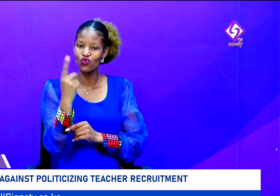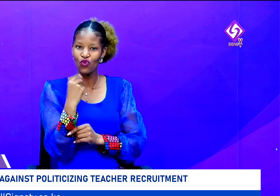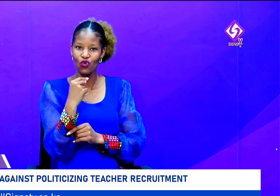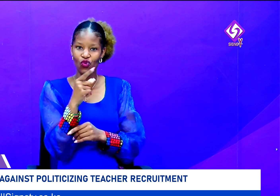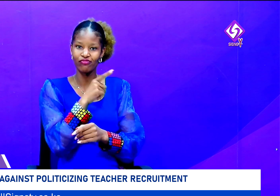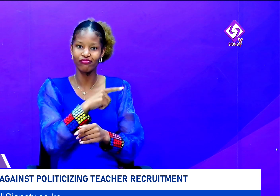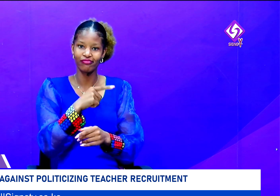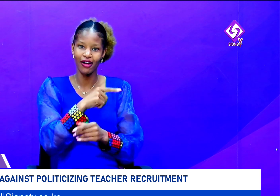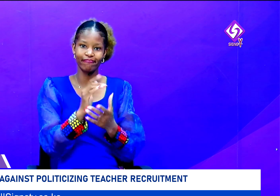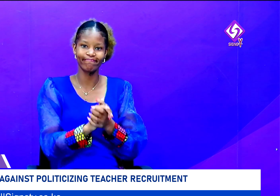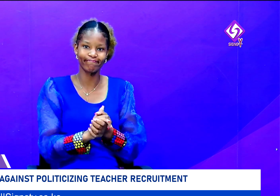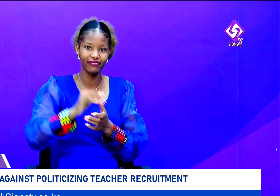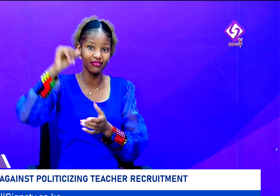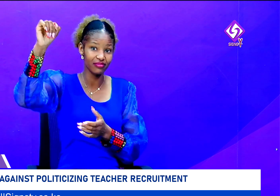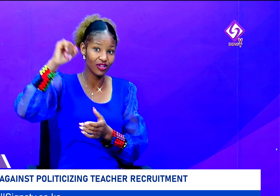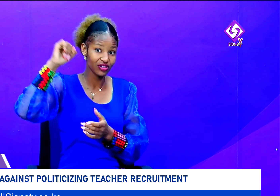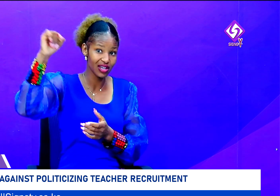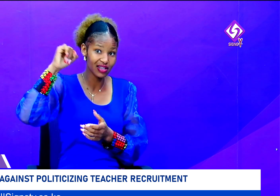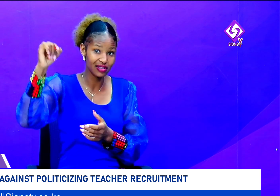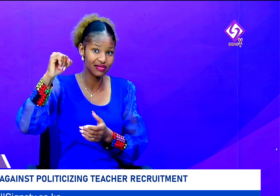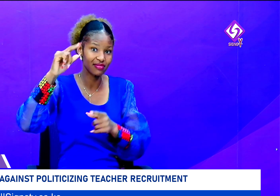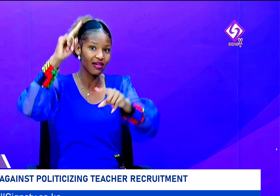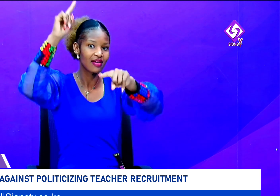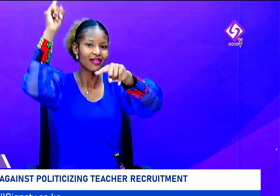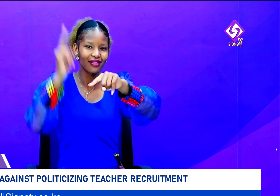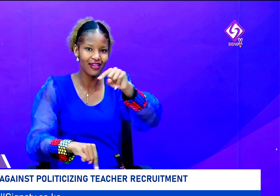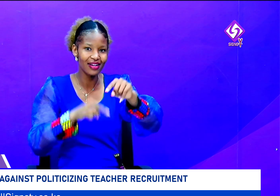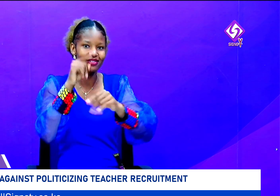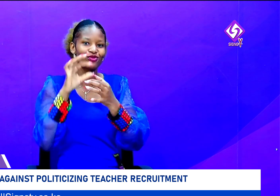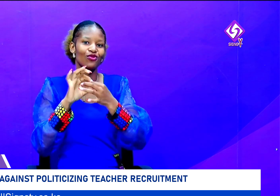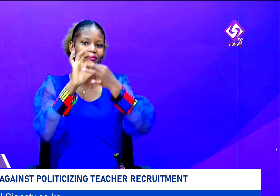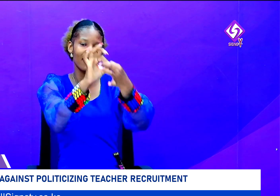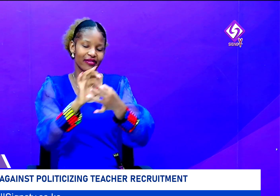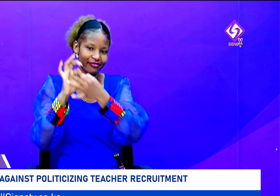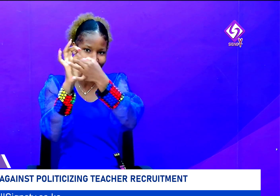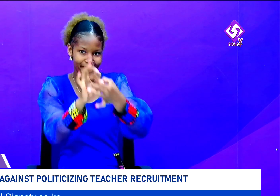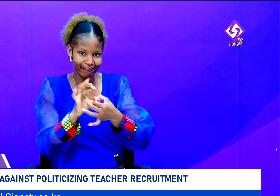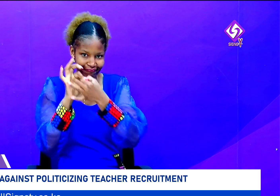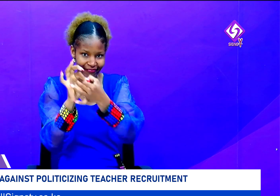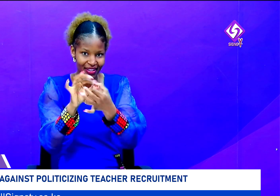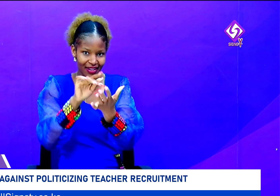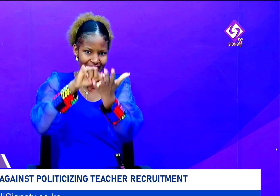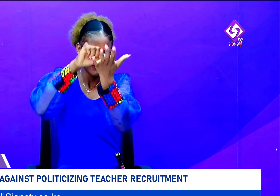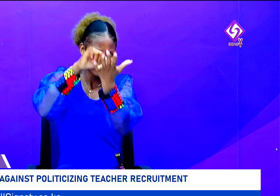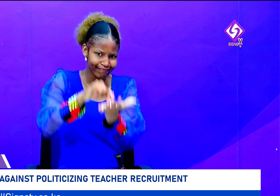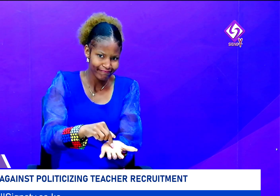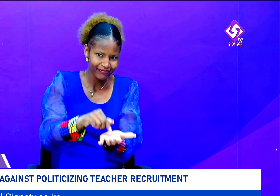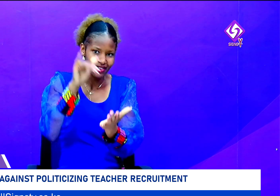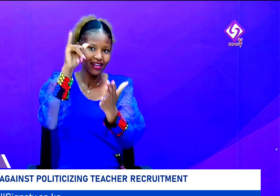hiring, creating an unfair system that disadvantages qualified candidates who lack political